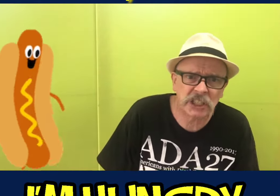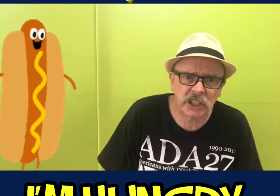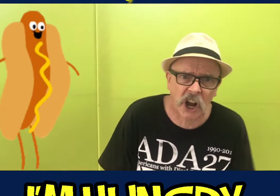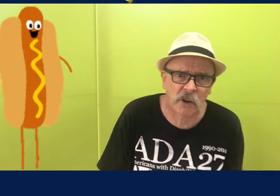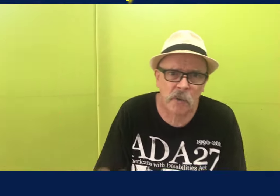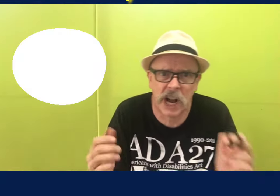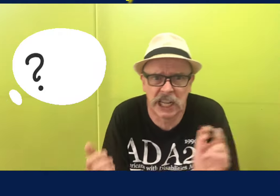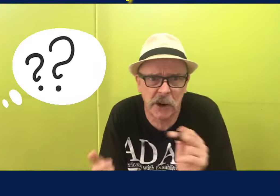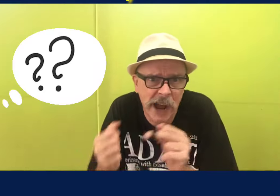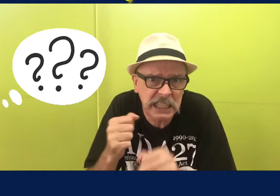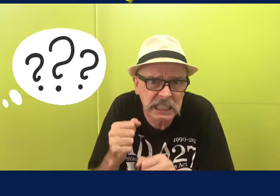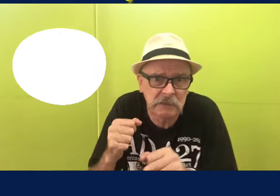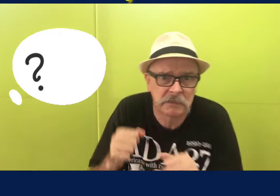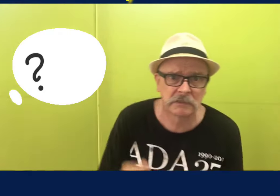Hot dog. What do you want?